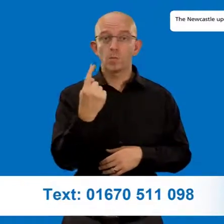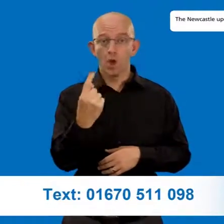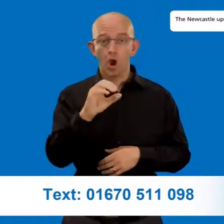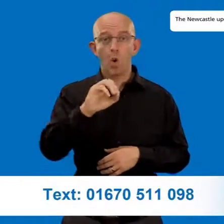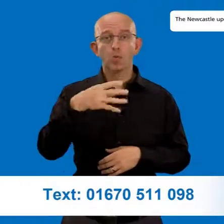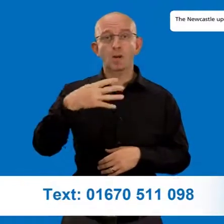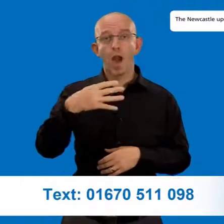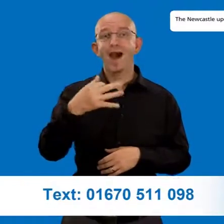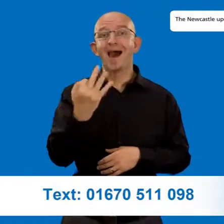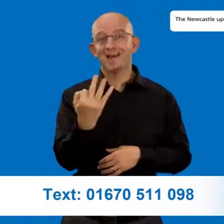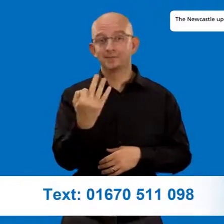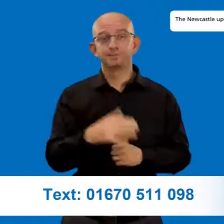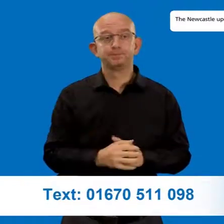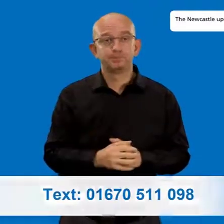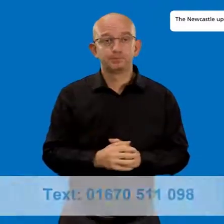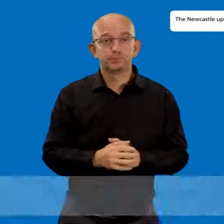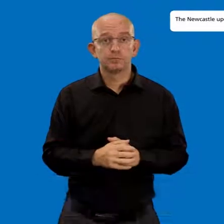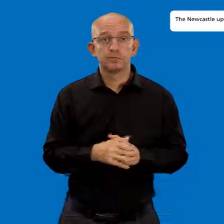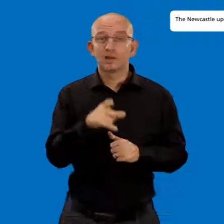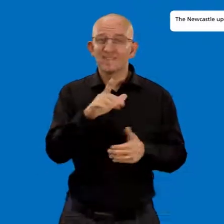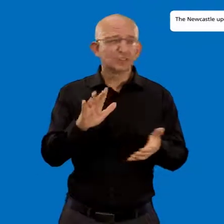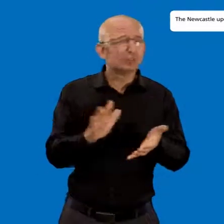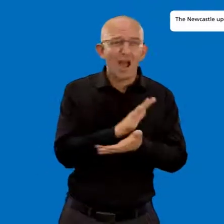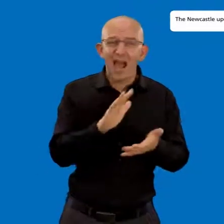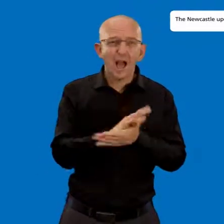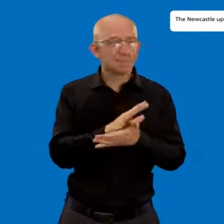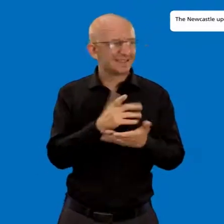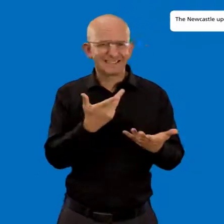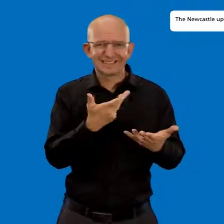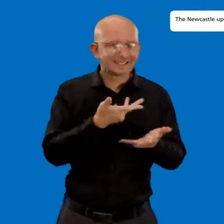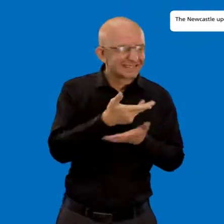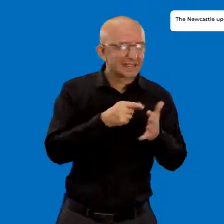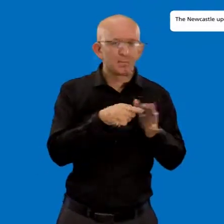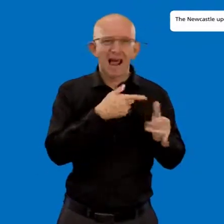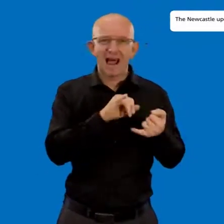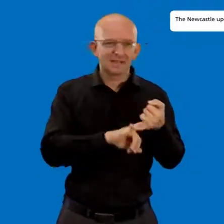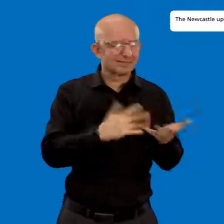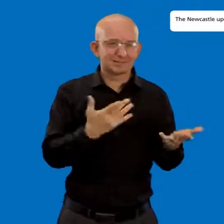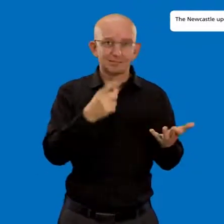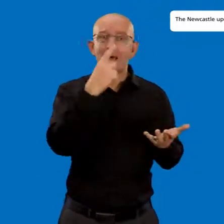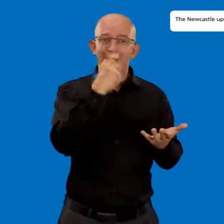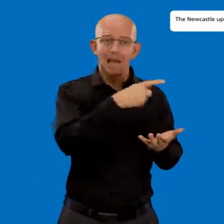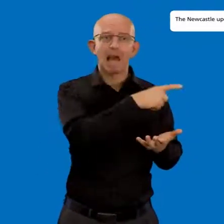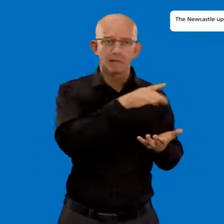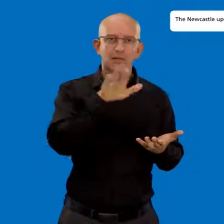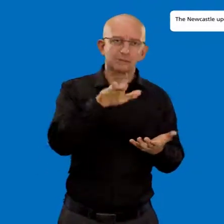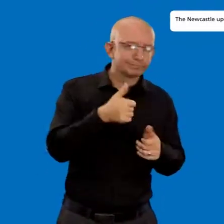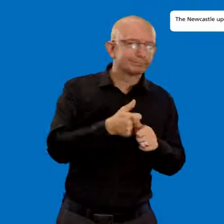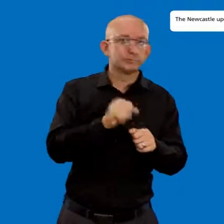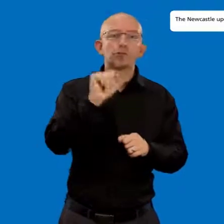511 098. If you are unhappy with the outcome following discussions with PALS, they will be